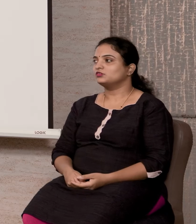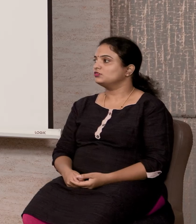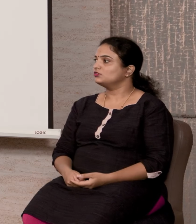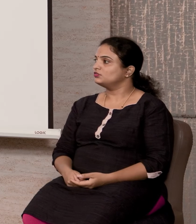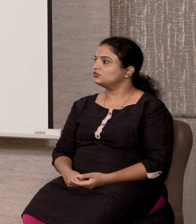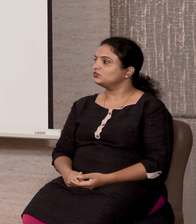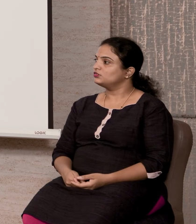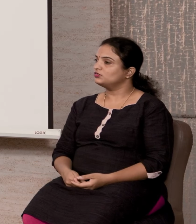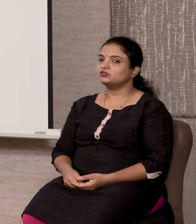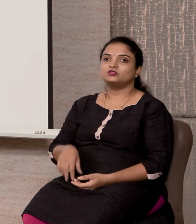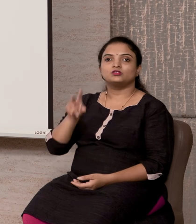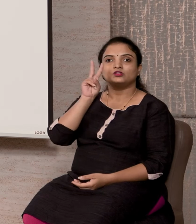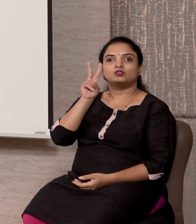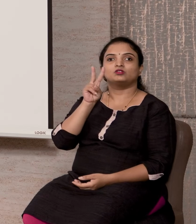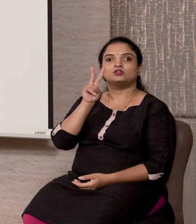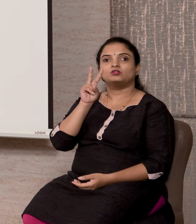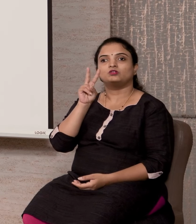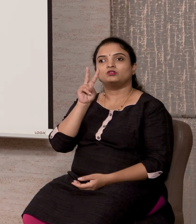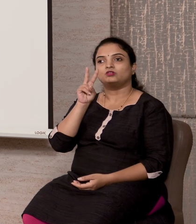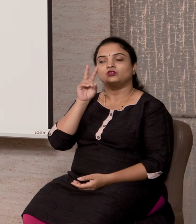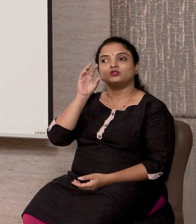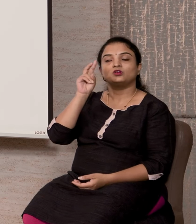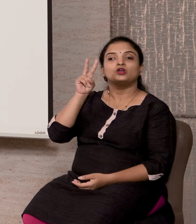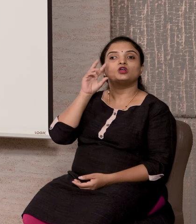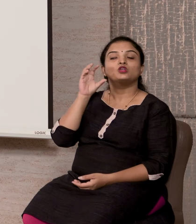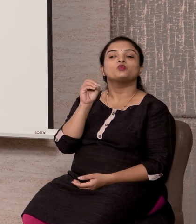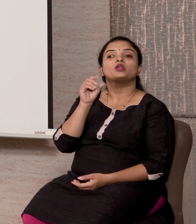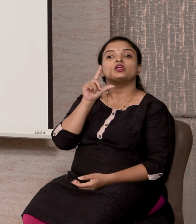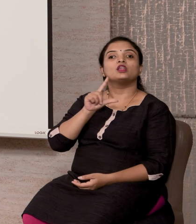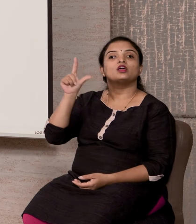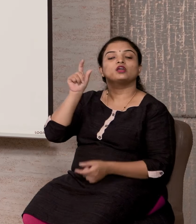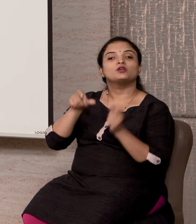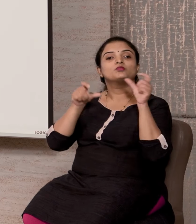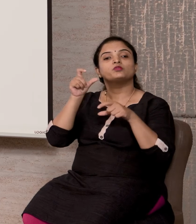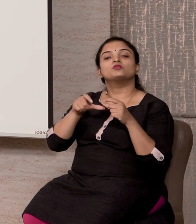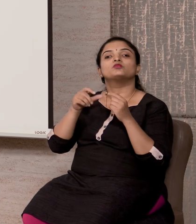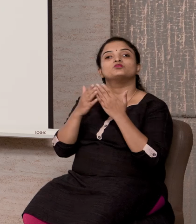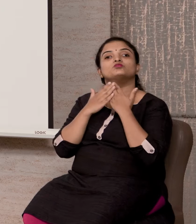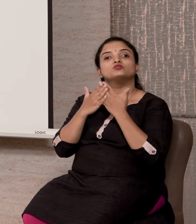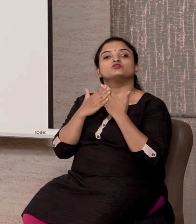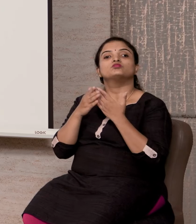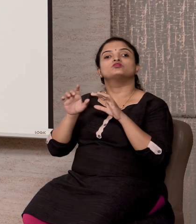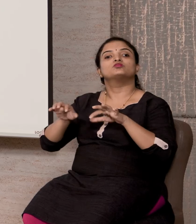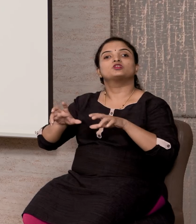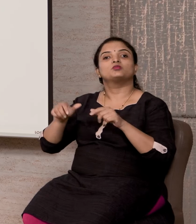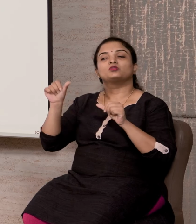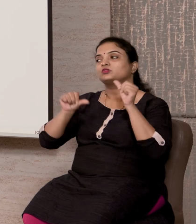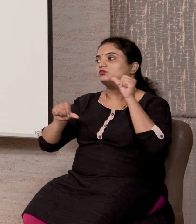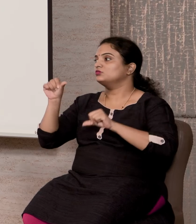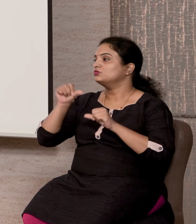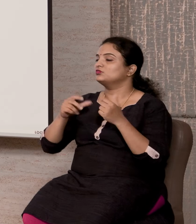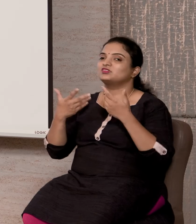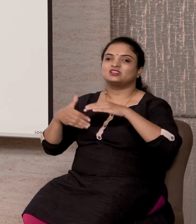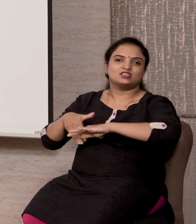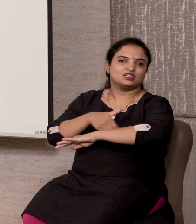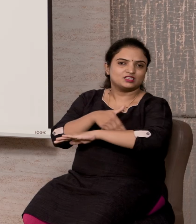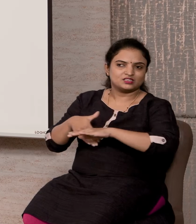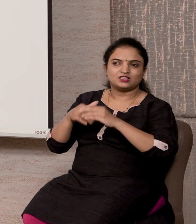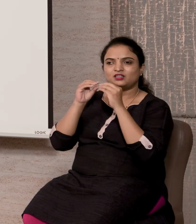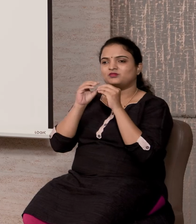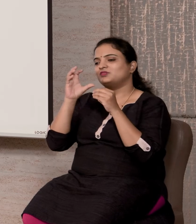Yeah, it is 2 million. Yeah. It is 20 lakh people every year who graduate out of computer science. Yeah, it can be engineering or